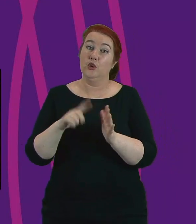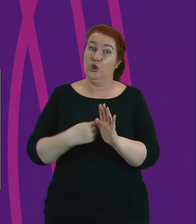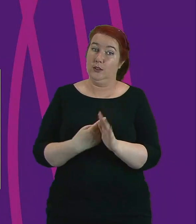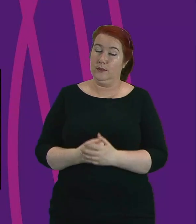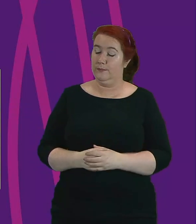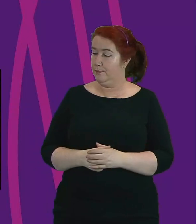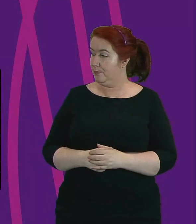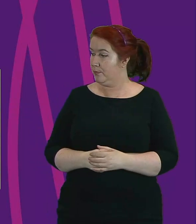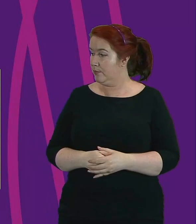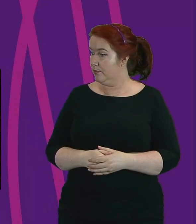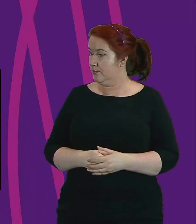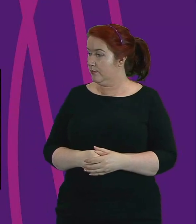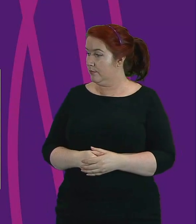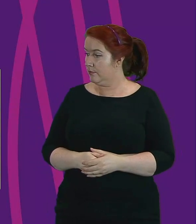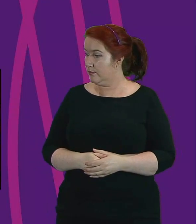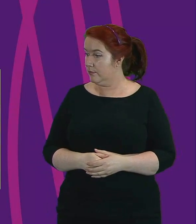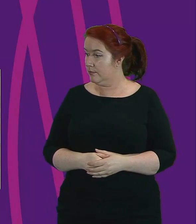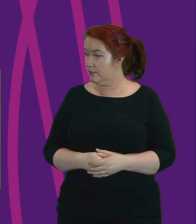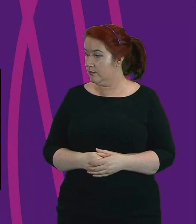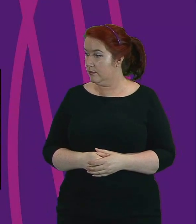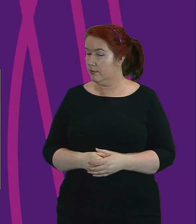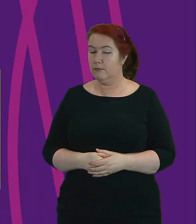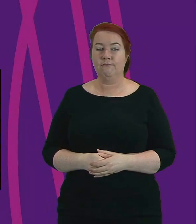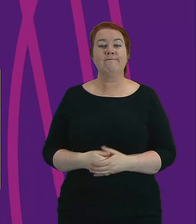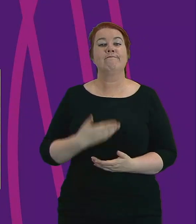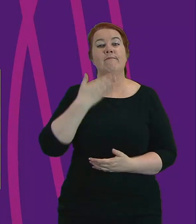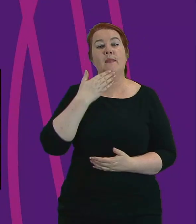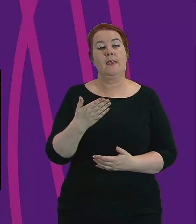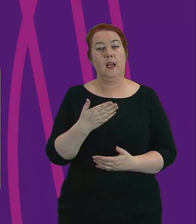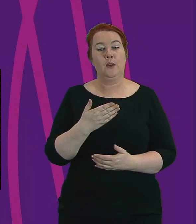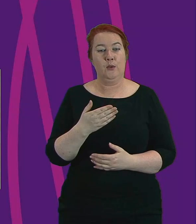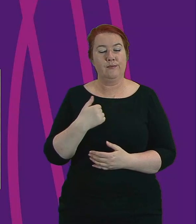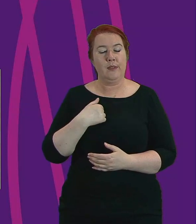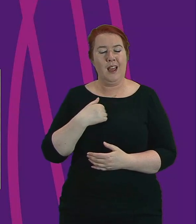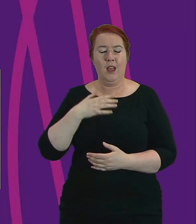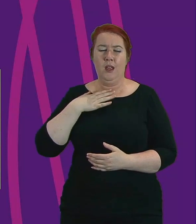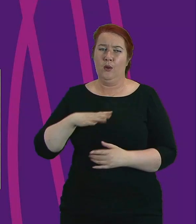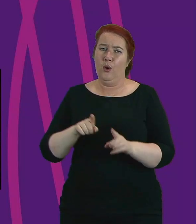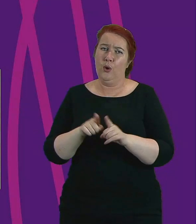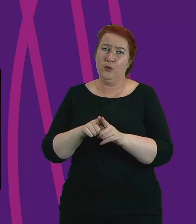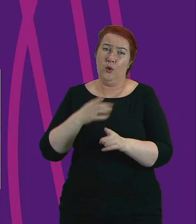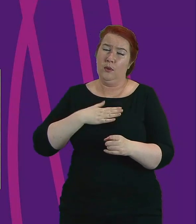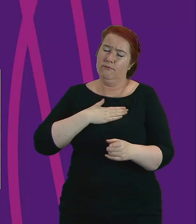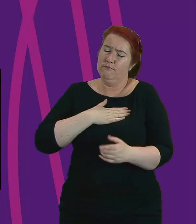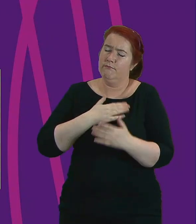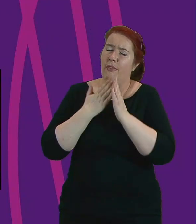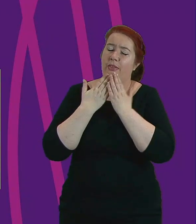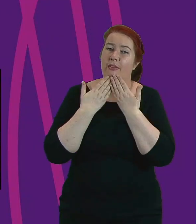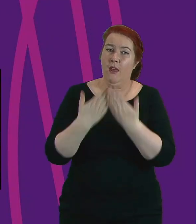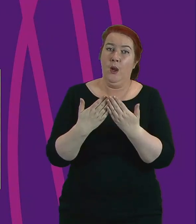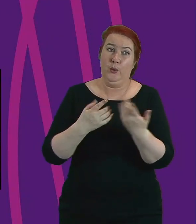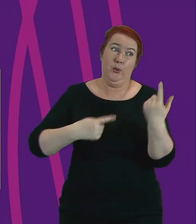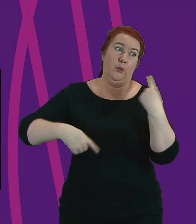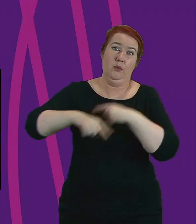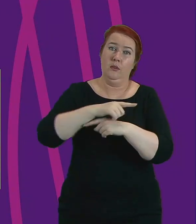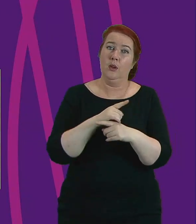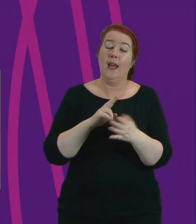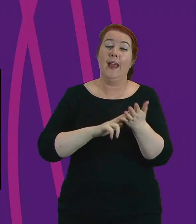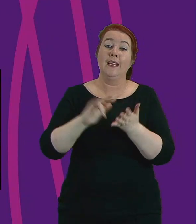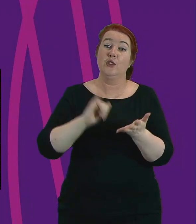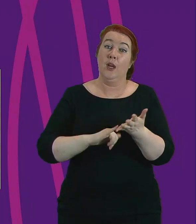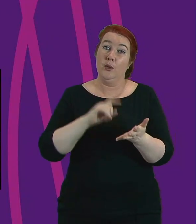Cole-Hamilton. Thank you, Presiding Officer. And I too would like to express my heartfelt gratitude to all of those in the NHS who